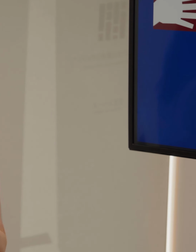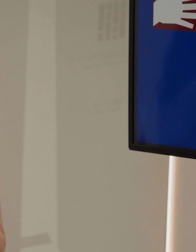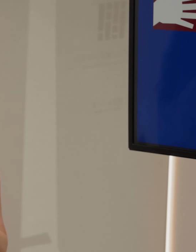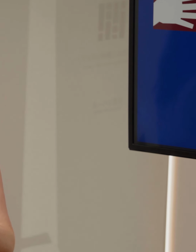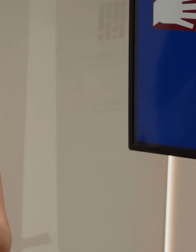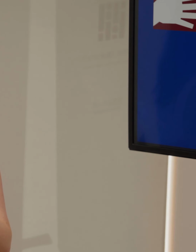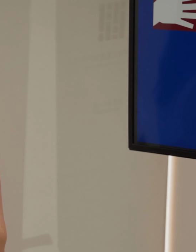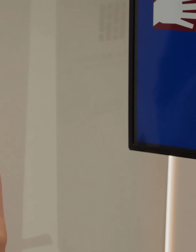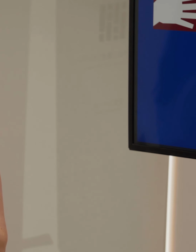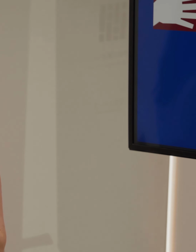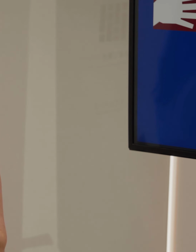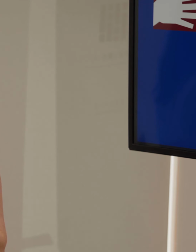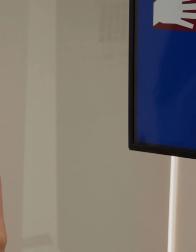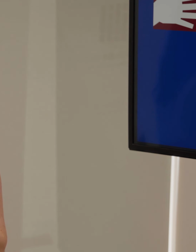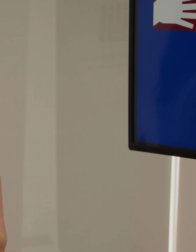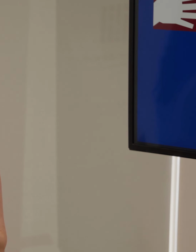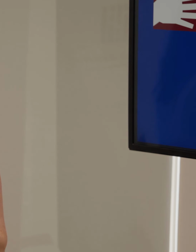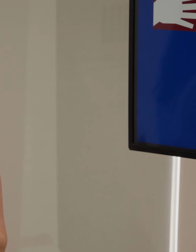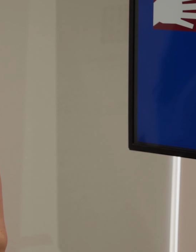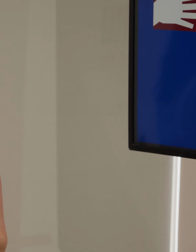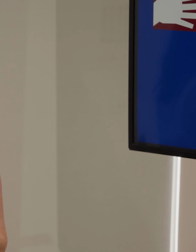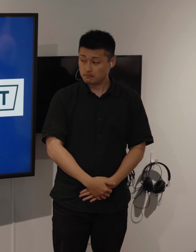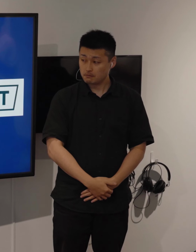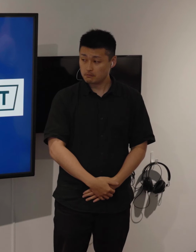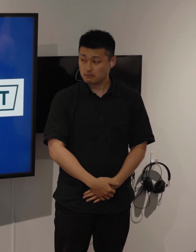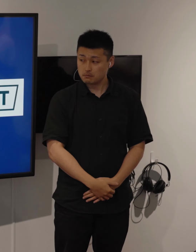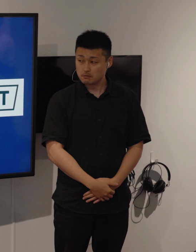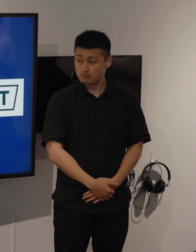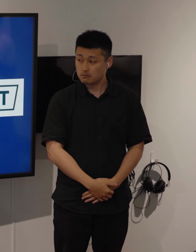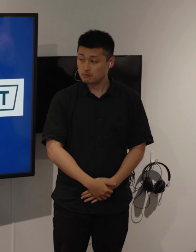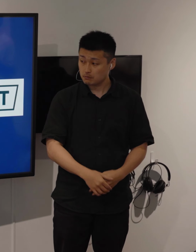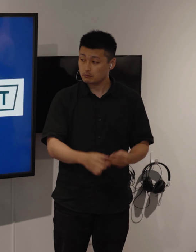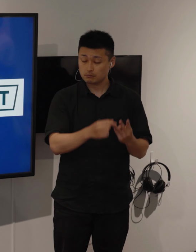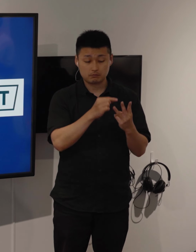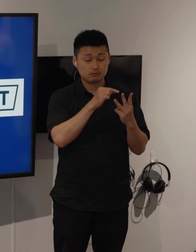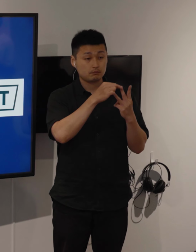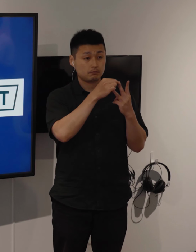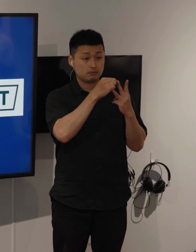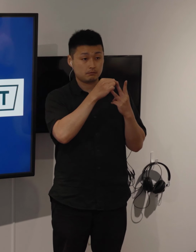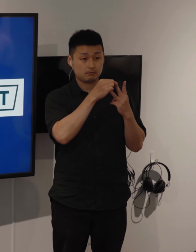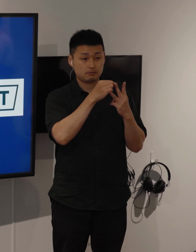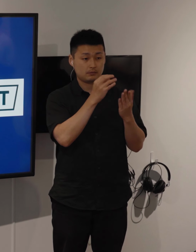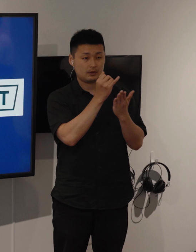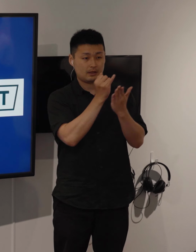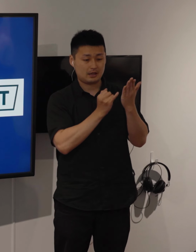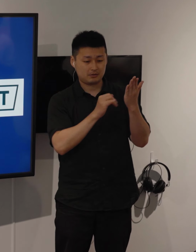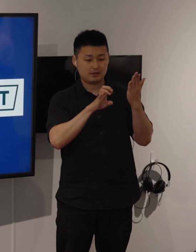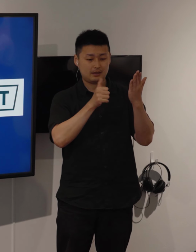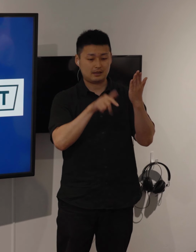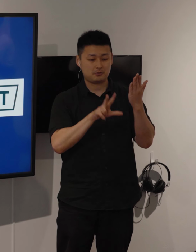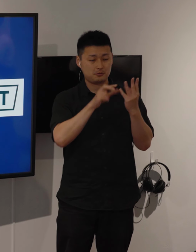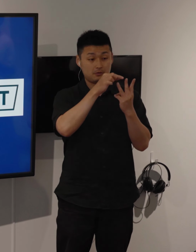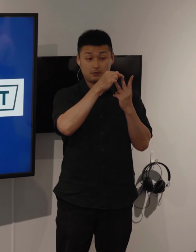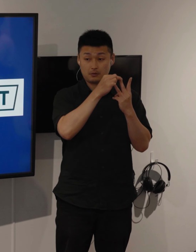of hearing people feel welcomed into the spaces. And then Art at Arles is a project with me, another